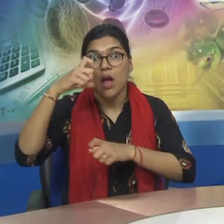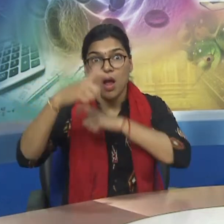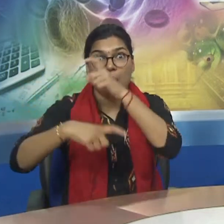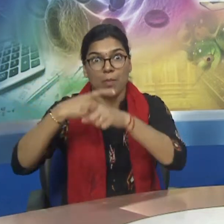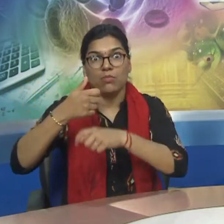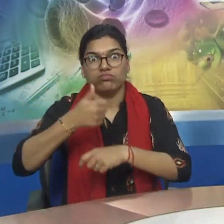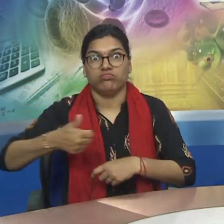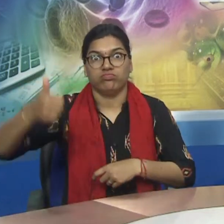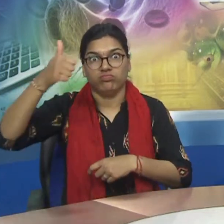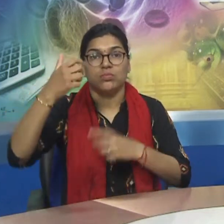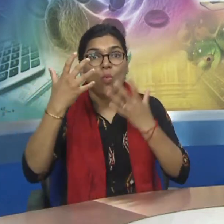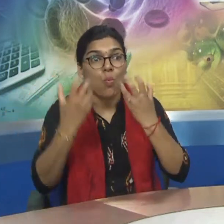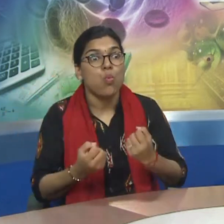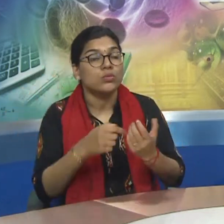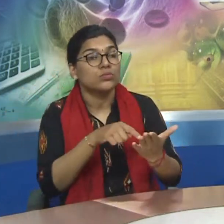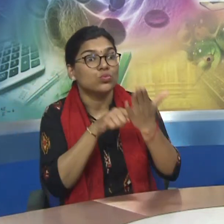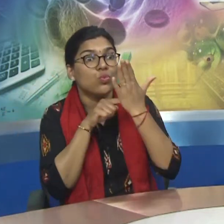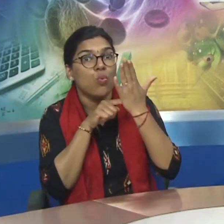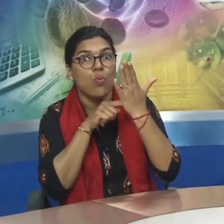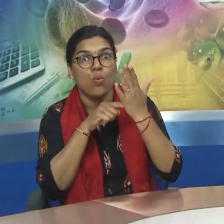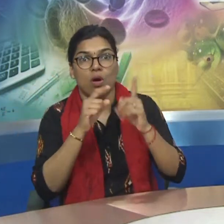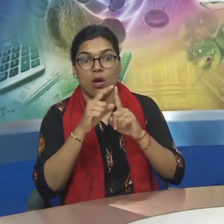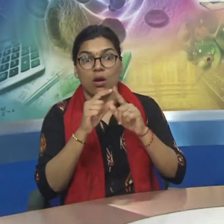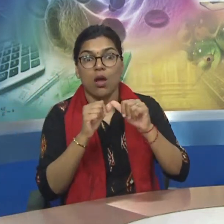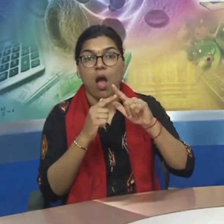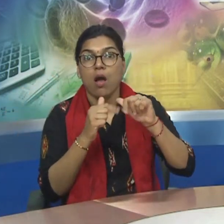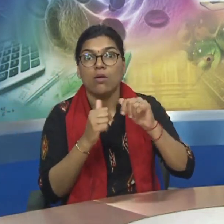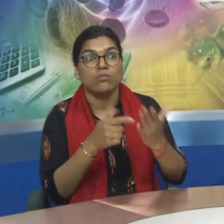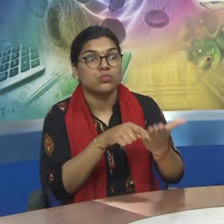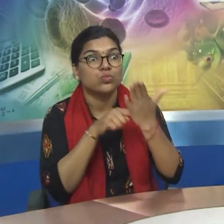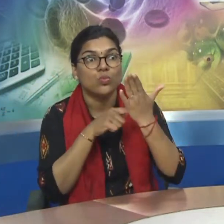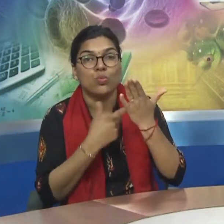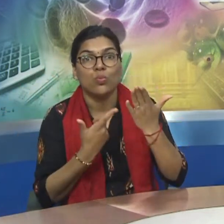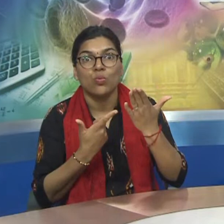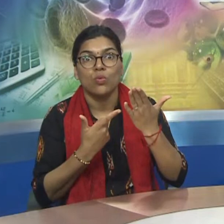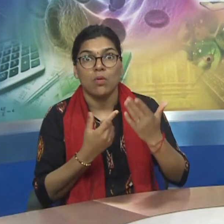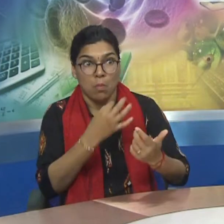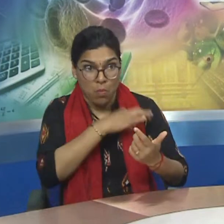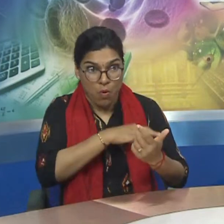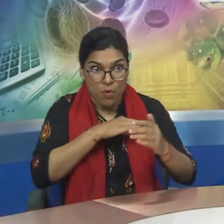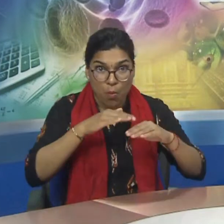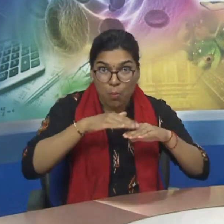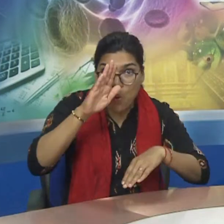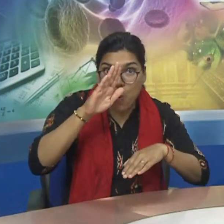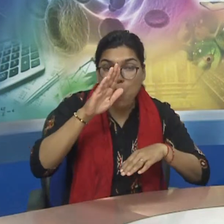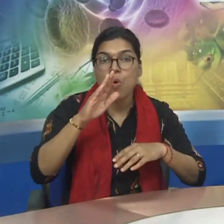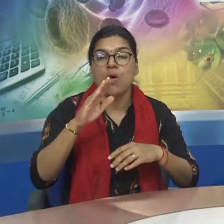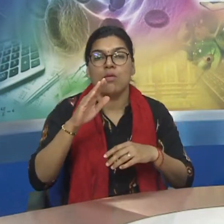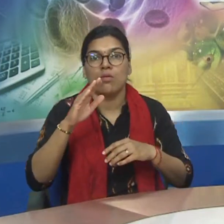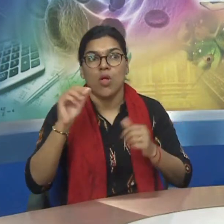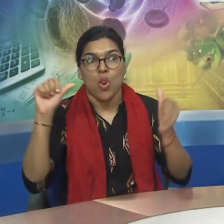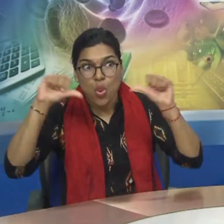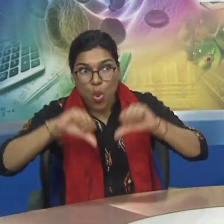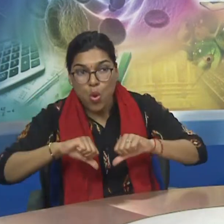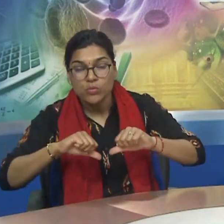and if any organization wants to calculate the